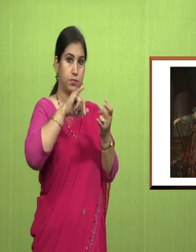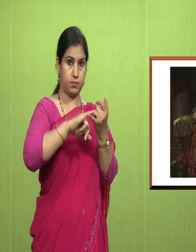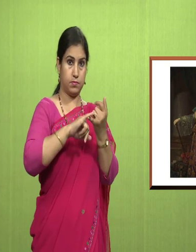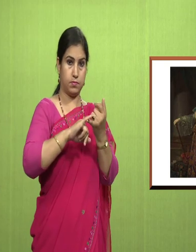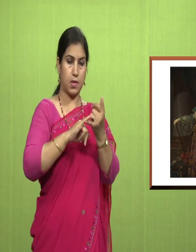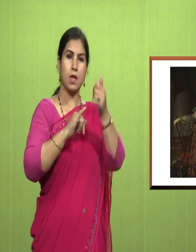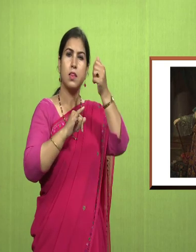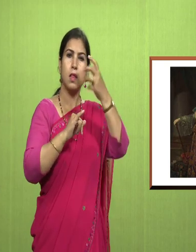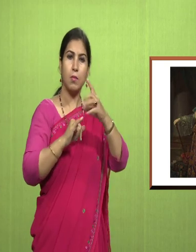XVI.